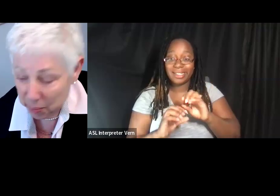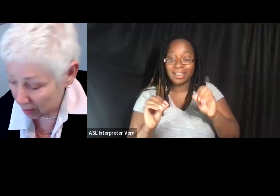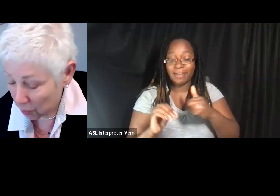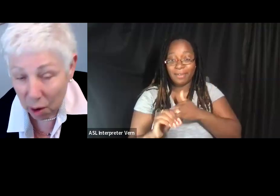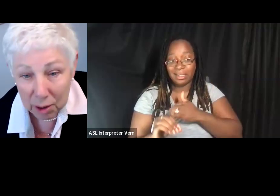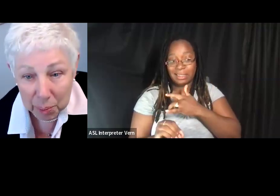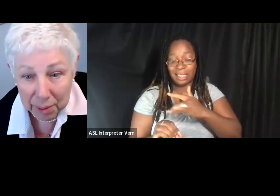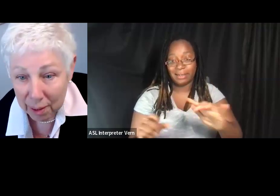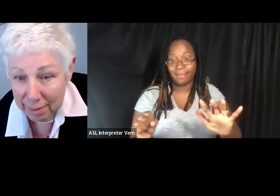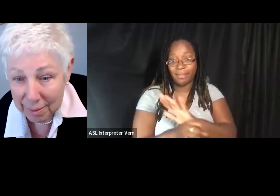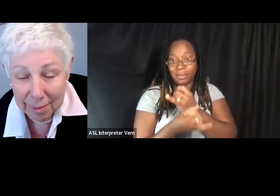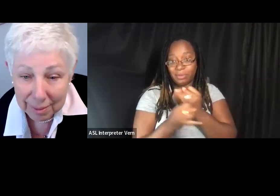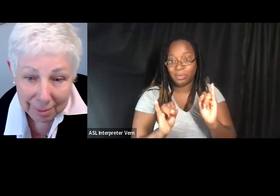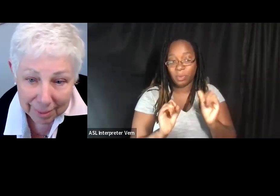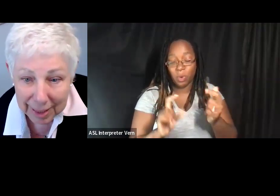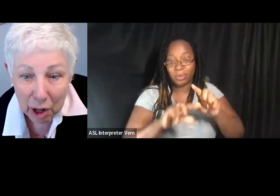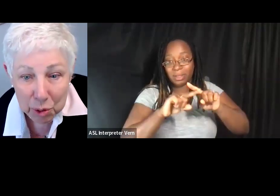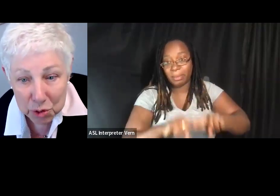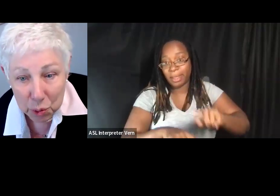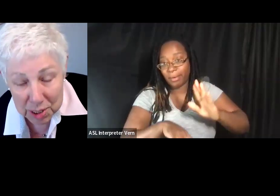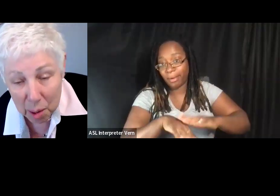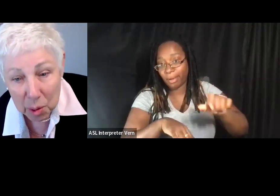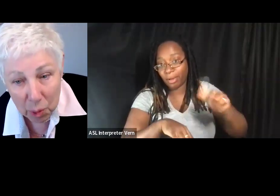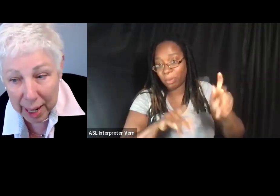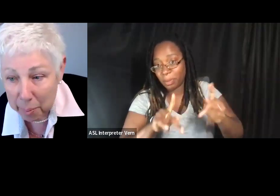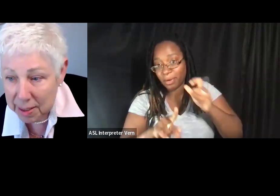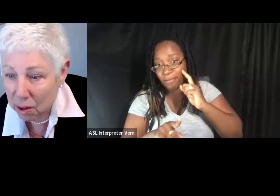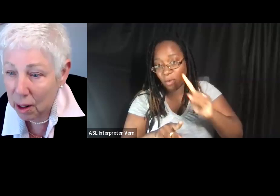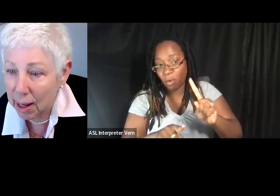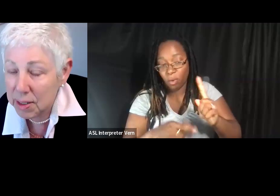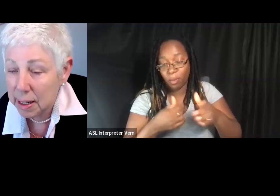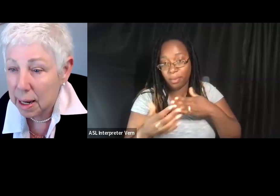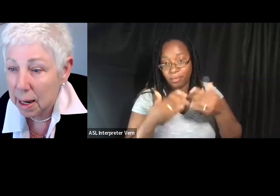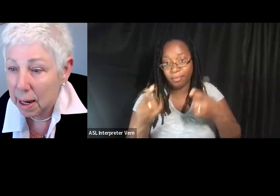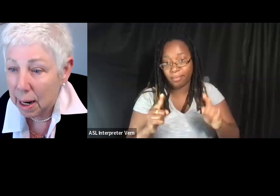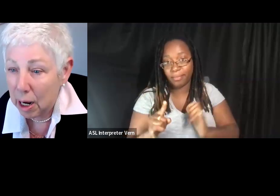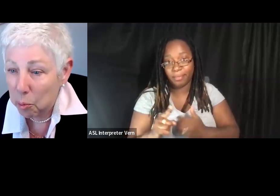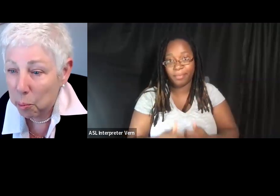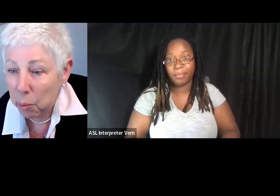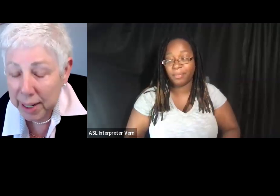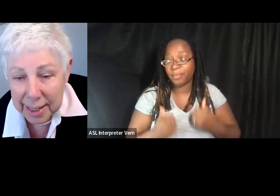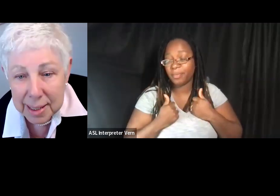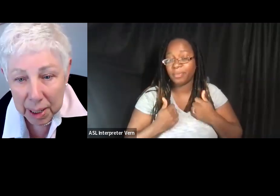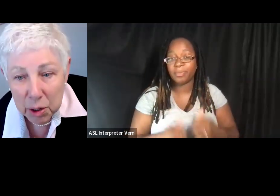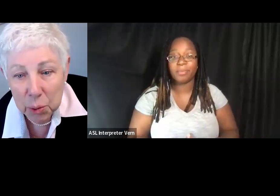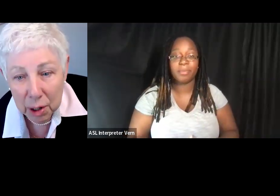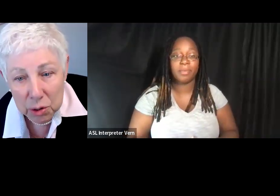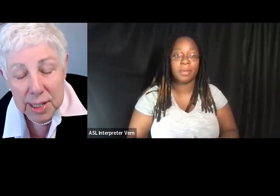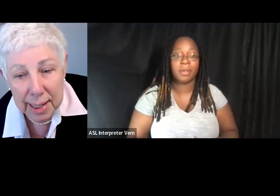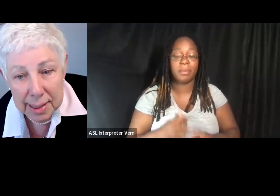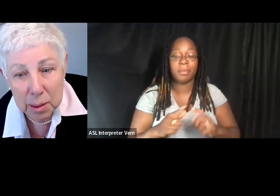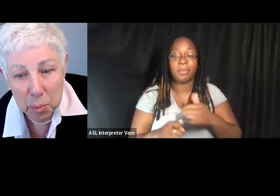totally independent? We all depend on others for some of what happens in our lives. But we need somebody